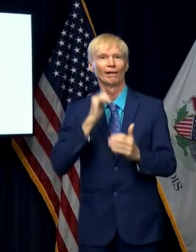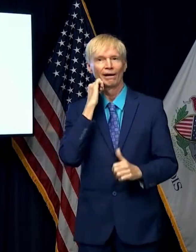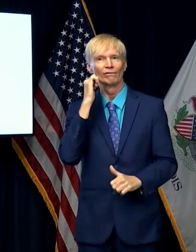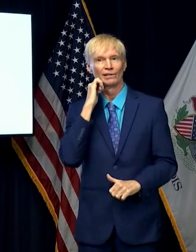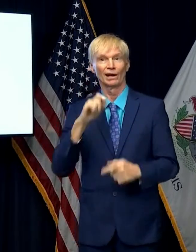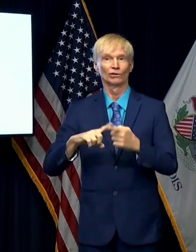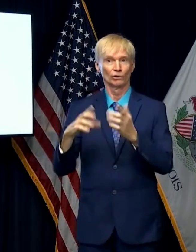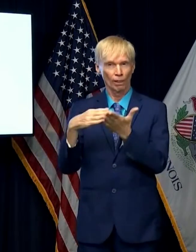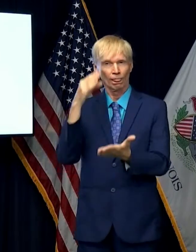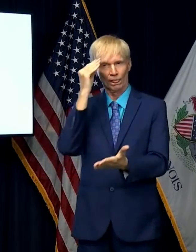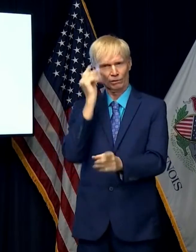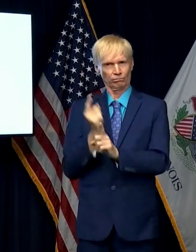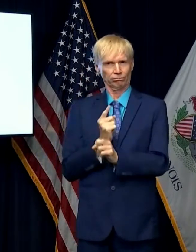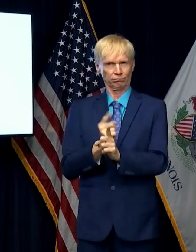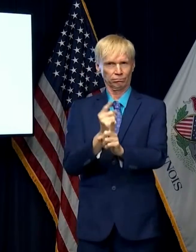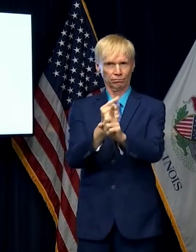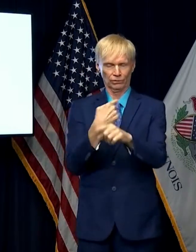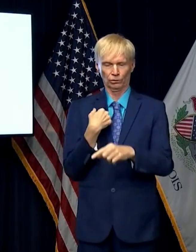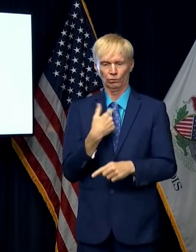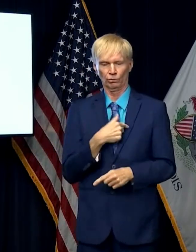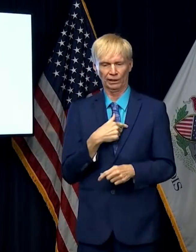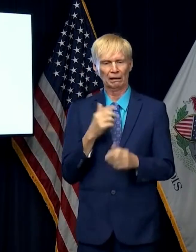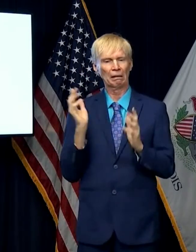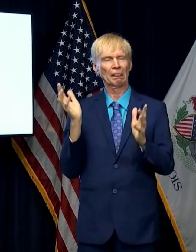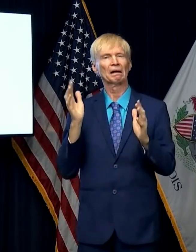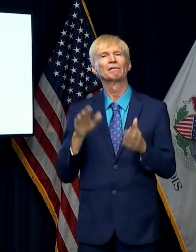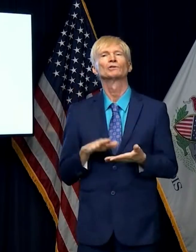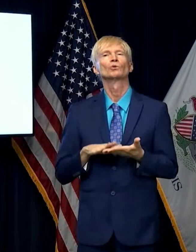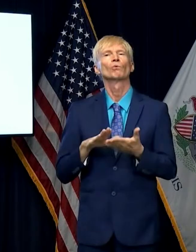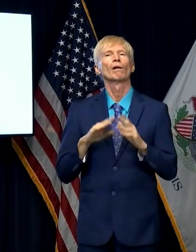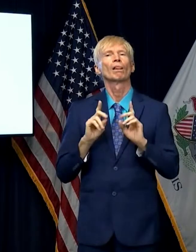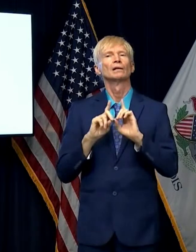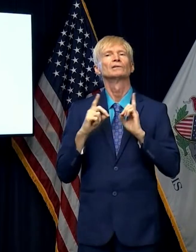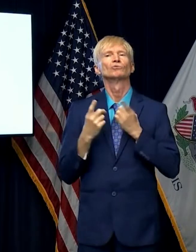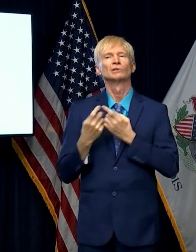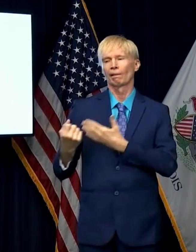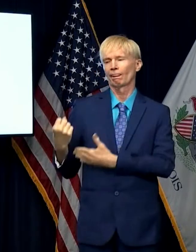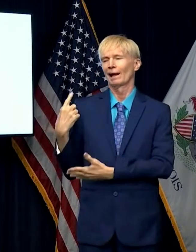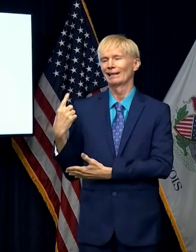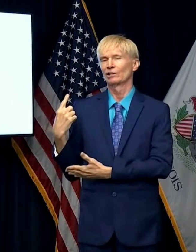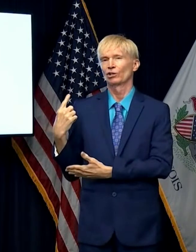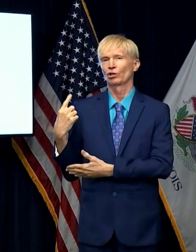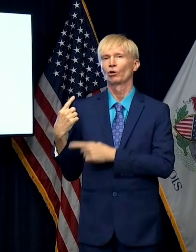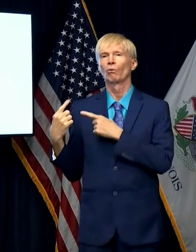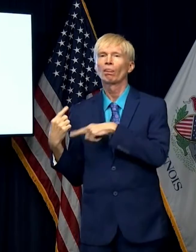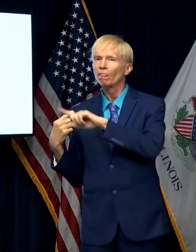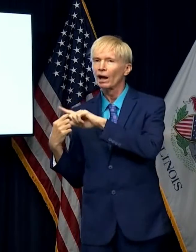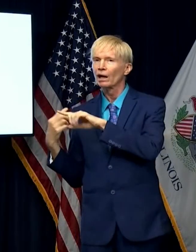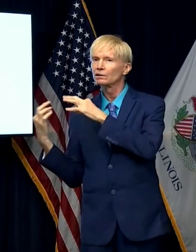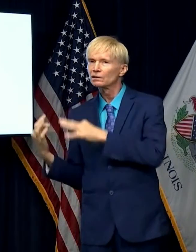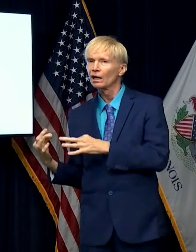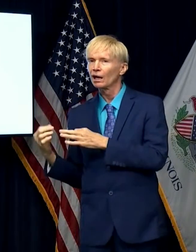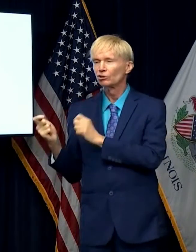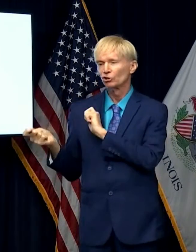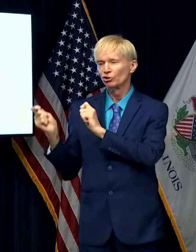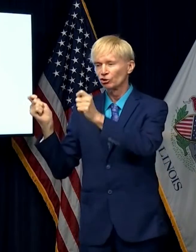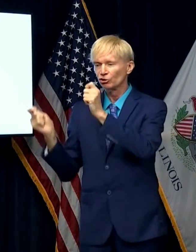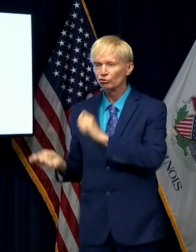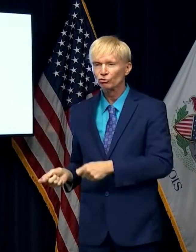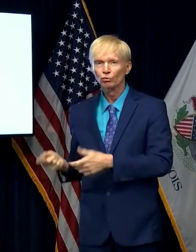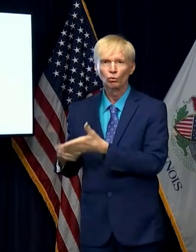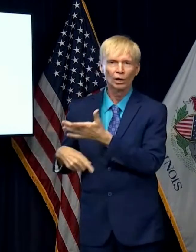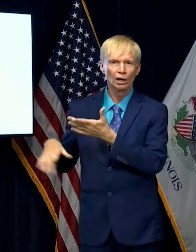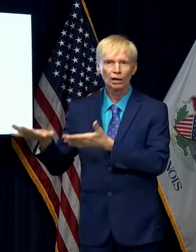properly. We left it open to school districts last year to make the kinds of adjustments that they needed